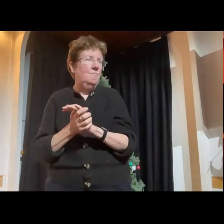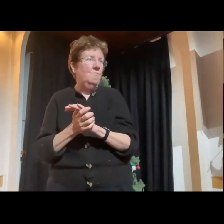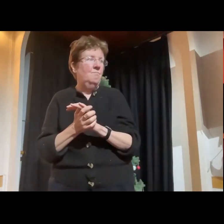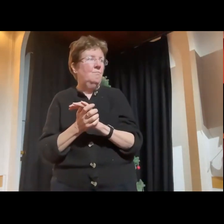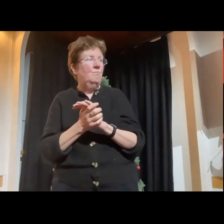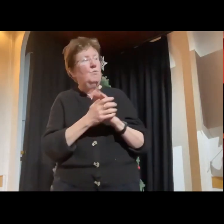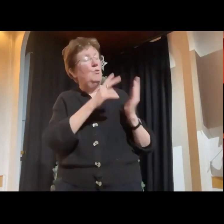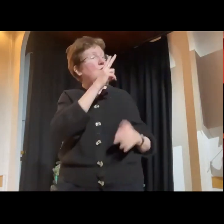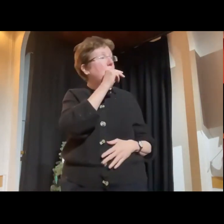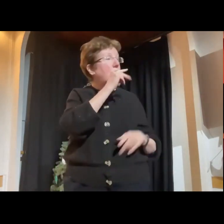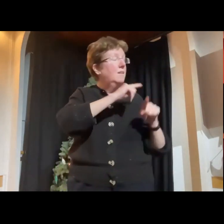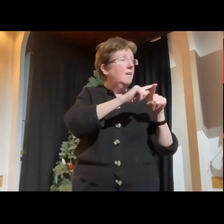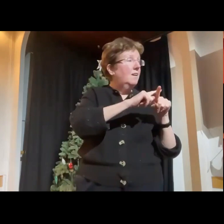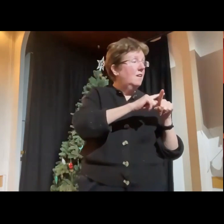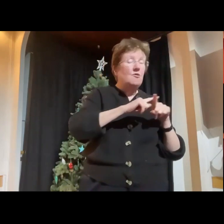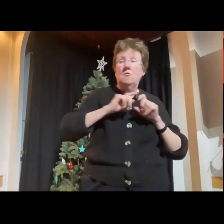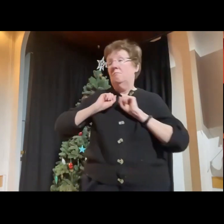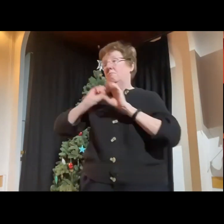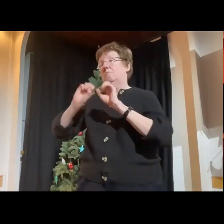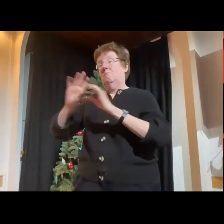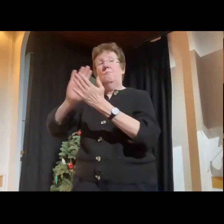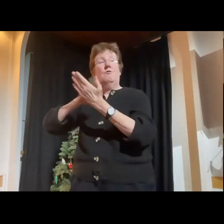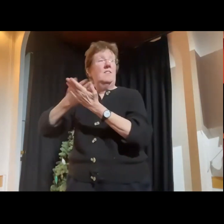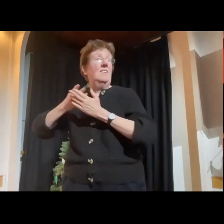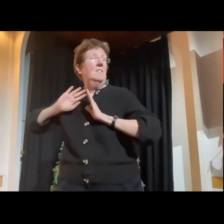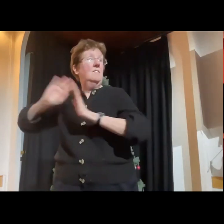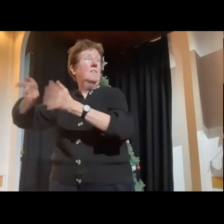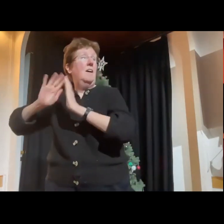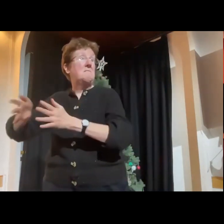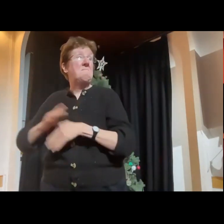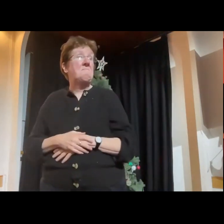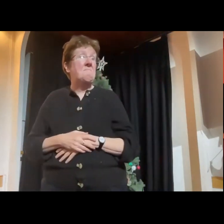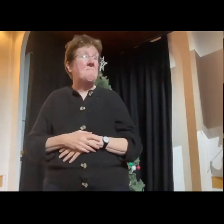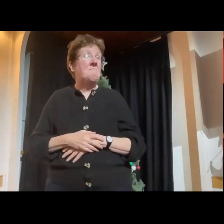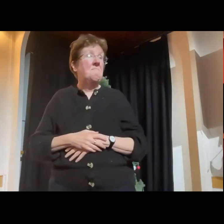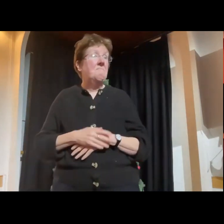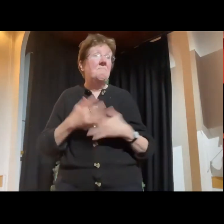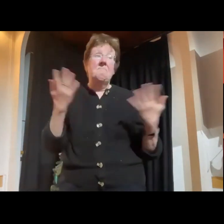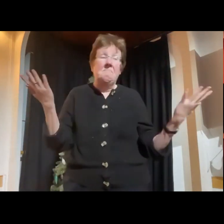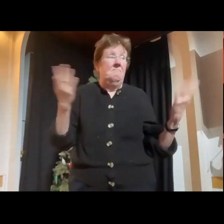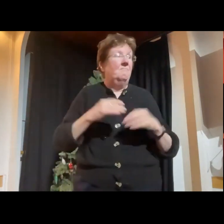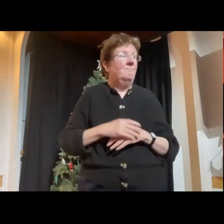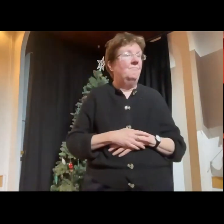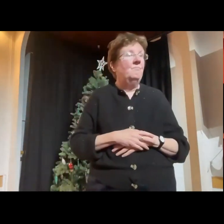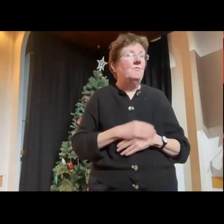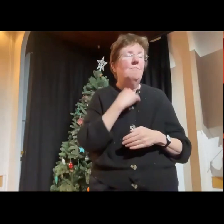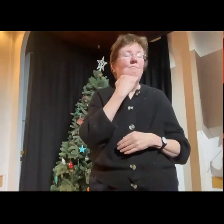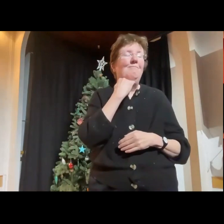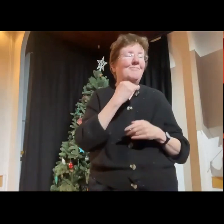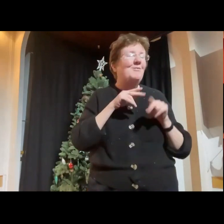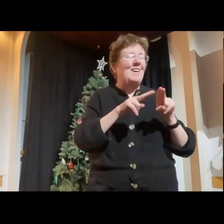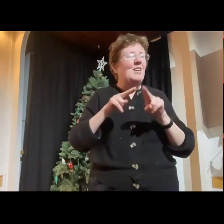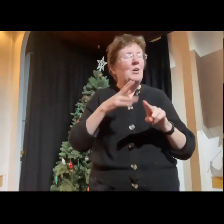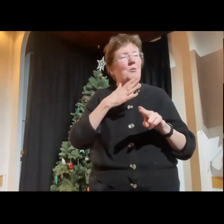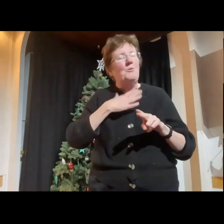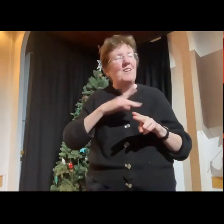BSL. So you maybe speak English and then are also working in translanguaging into and out of